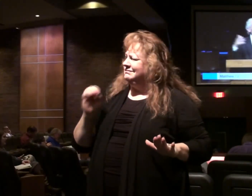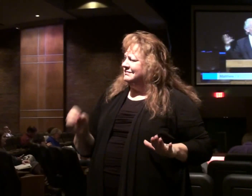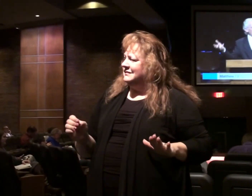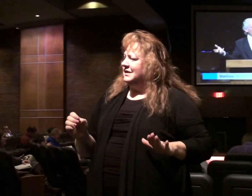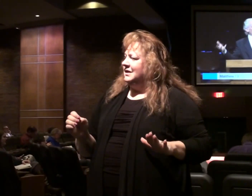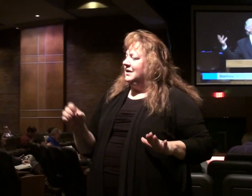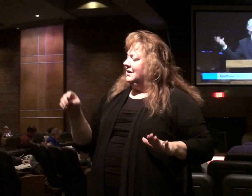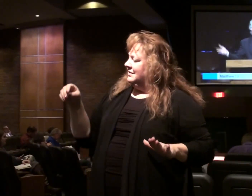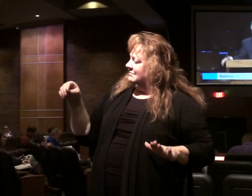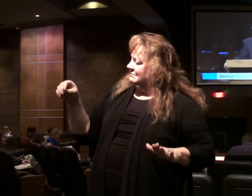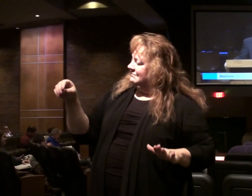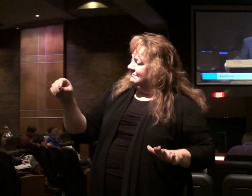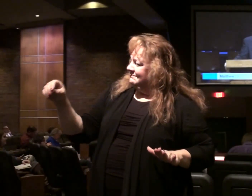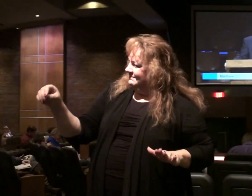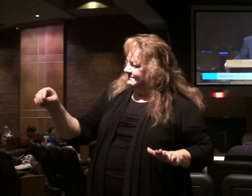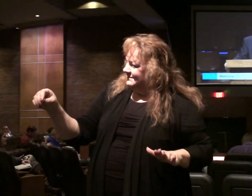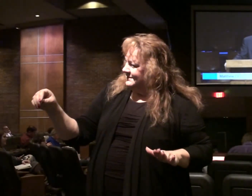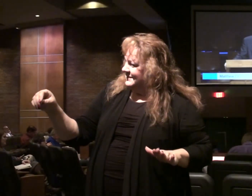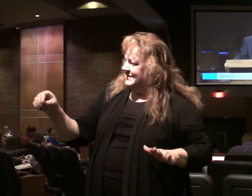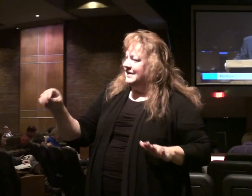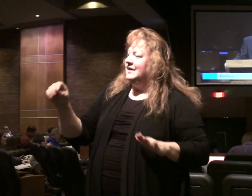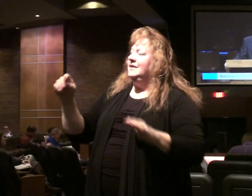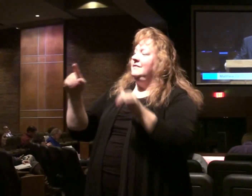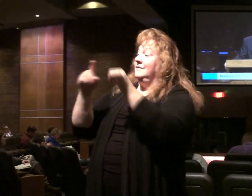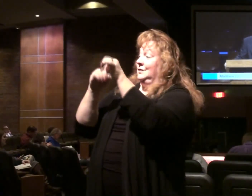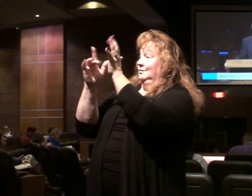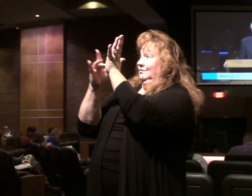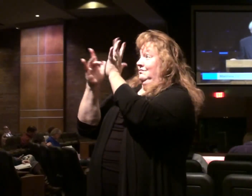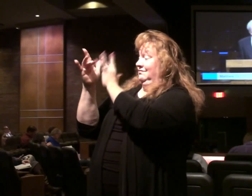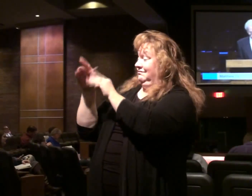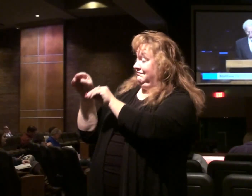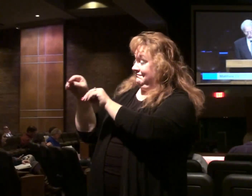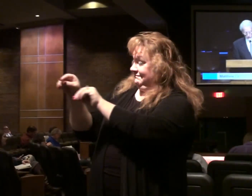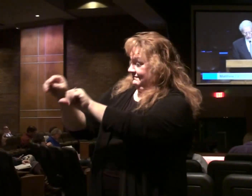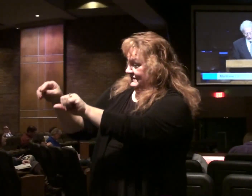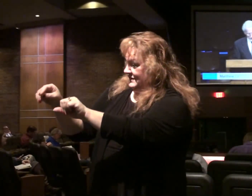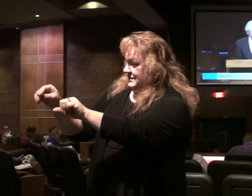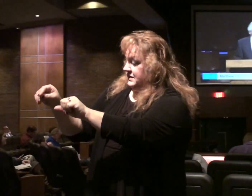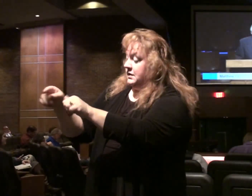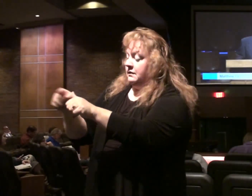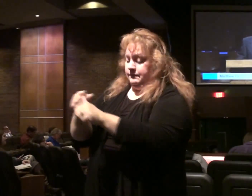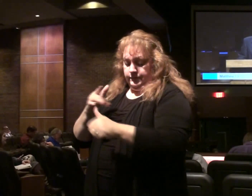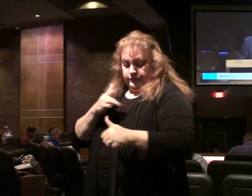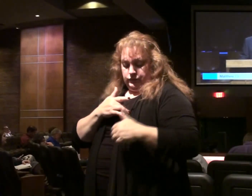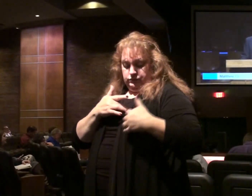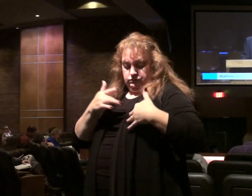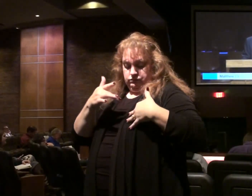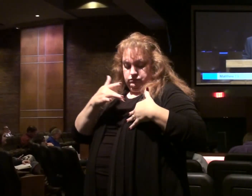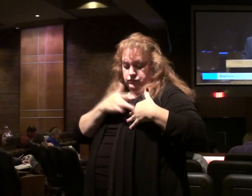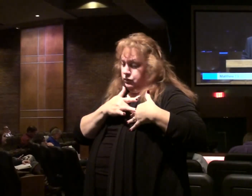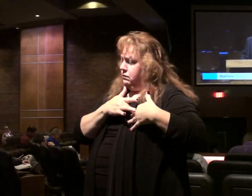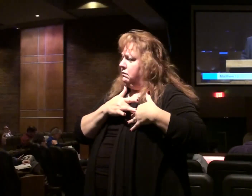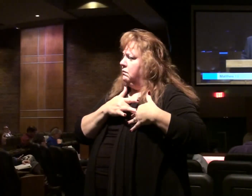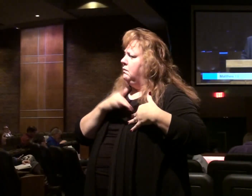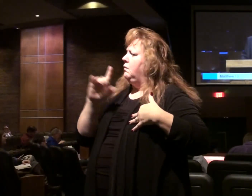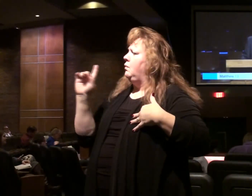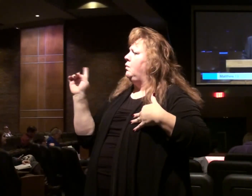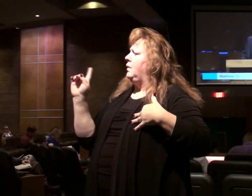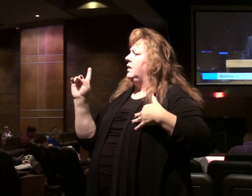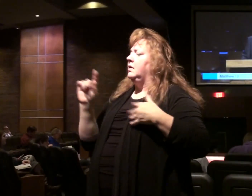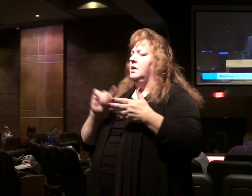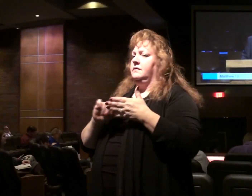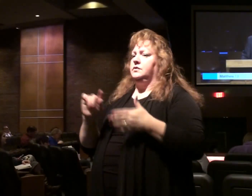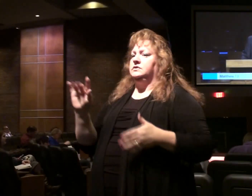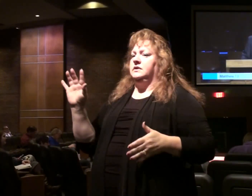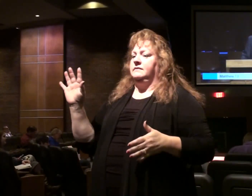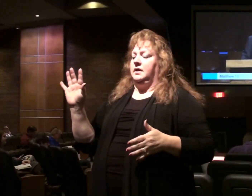the seed is sown by the sower, starting with Christ. And the first kind of heart it falls on, verse